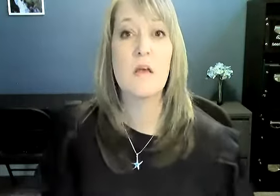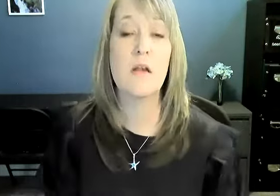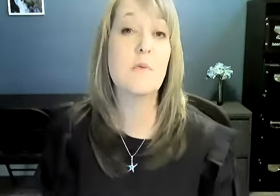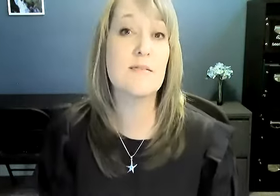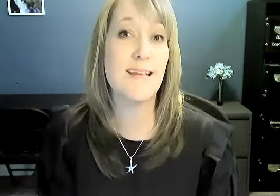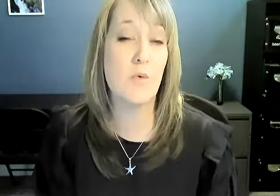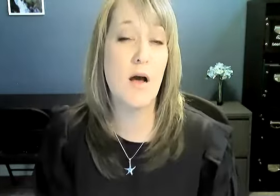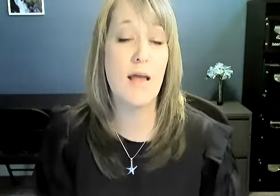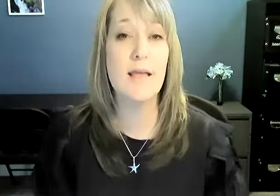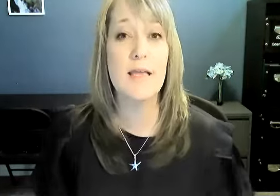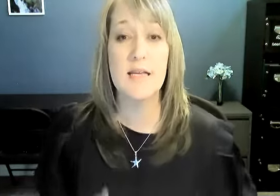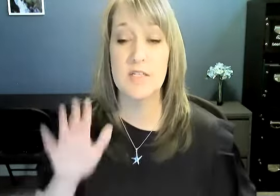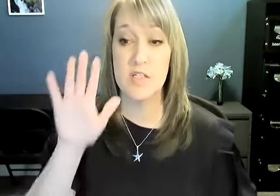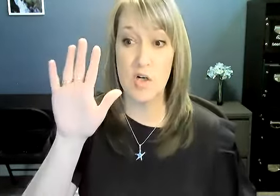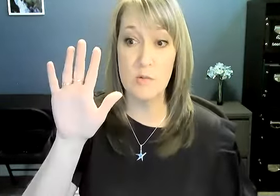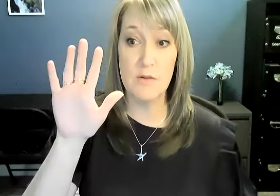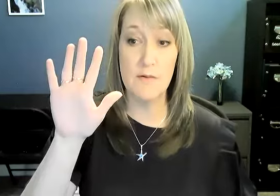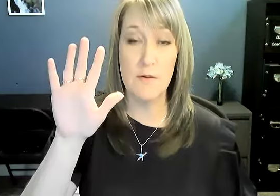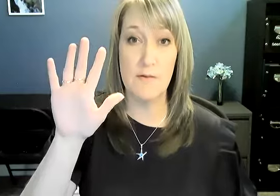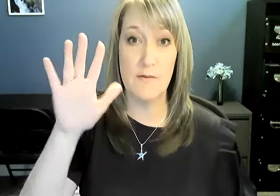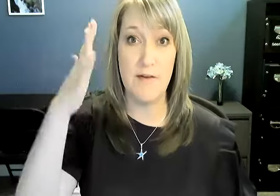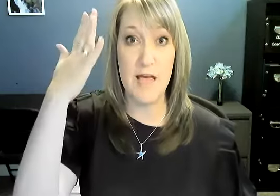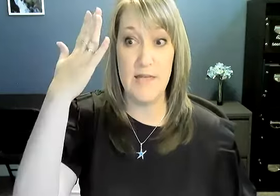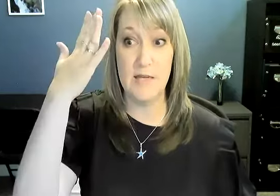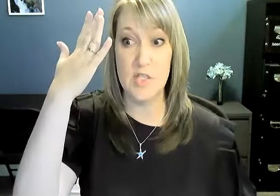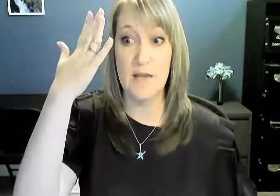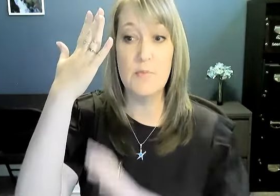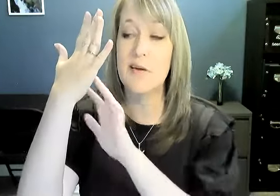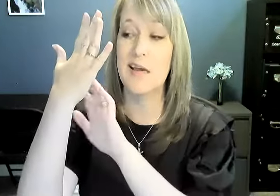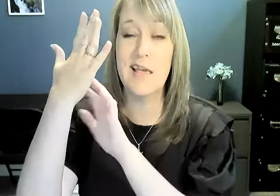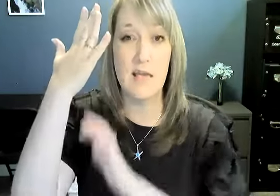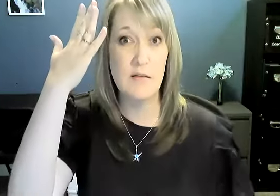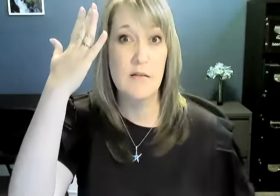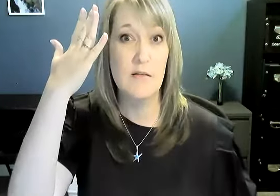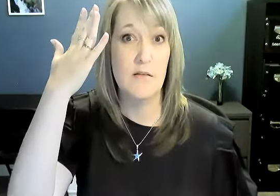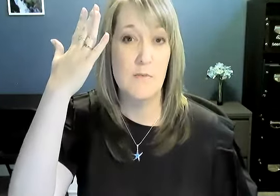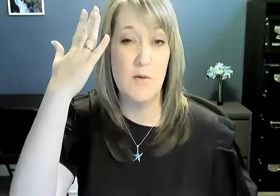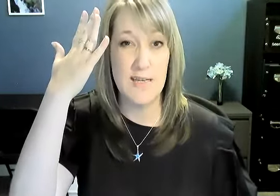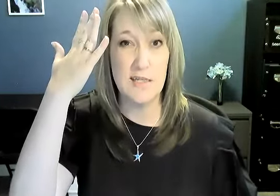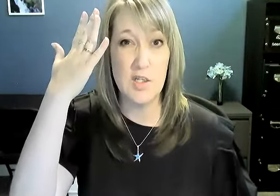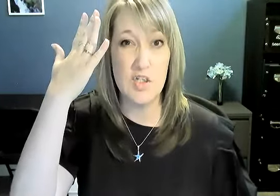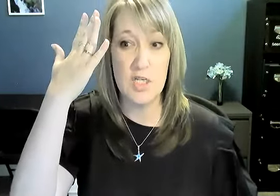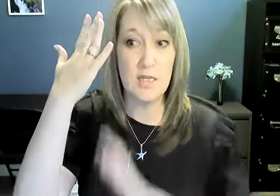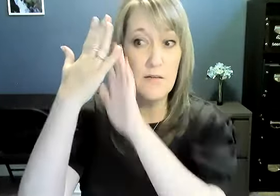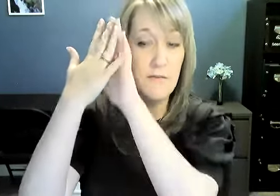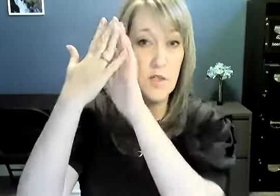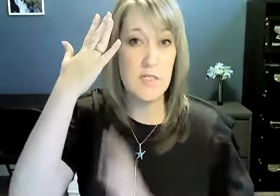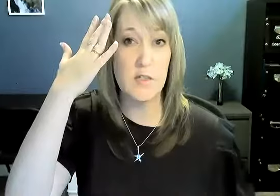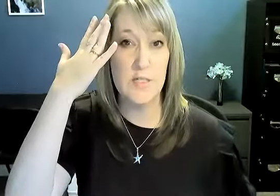Another way of signing why is to start with a 5 hand shape. Again, palm facing your cheek, fingers near your